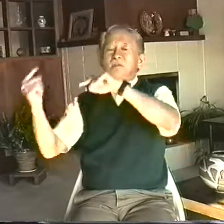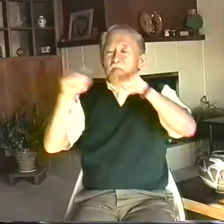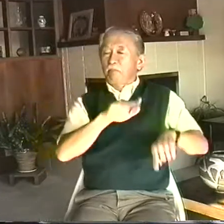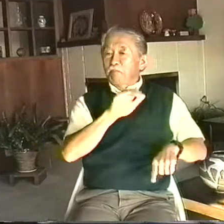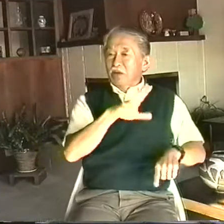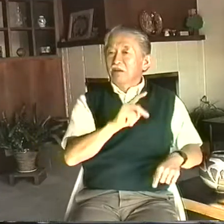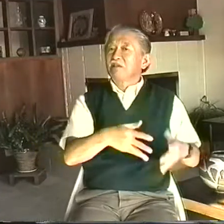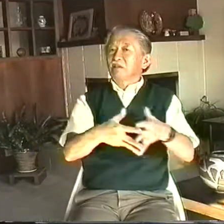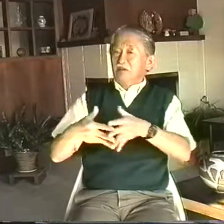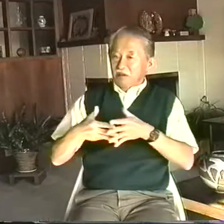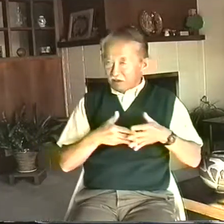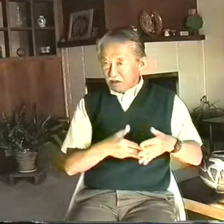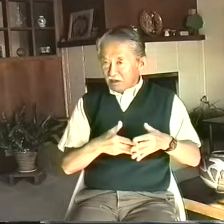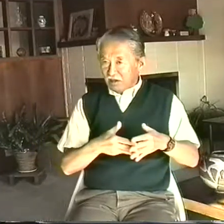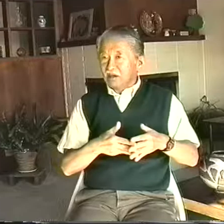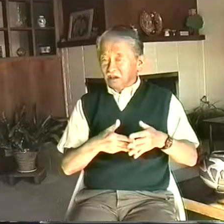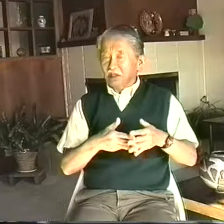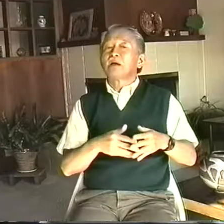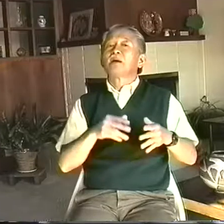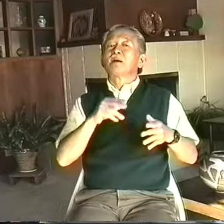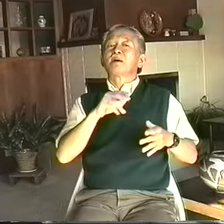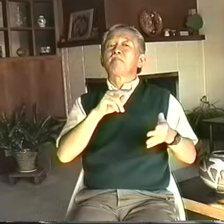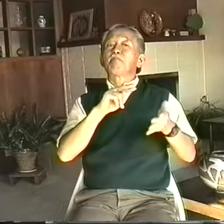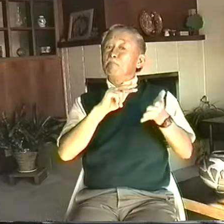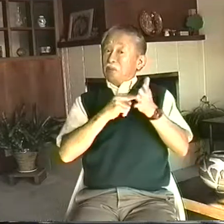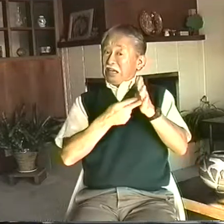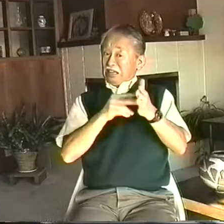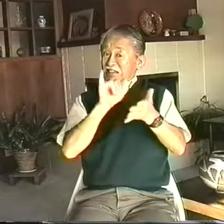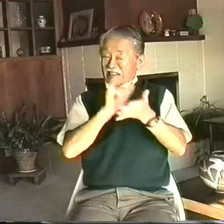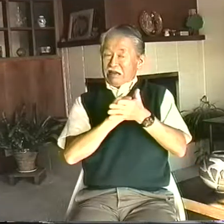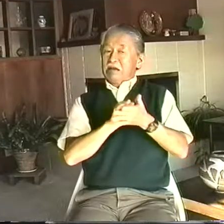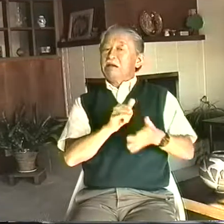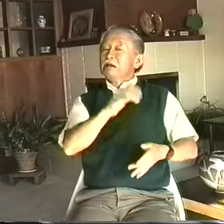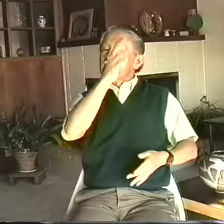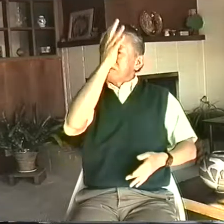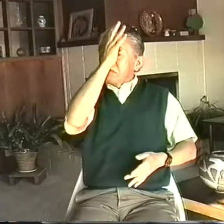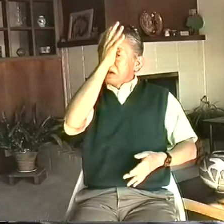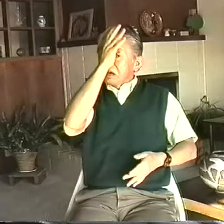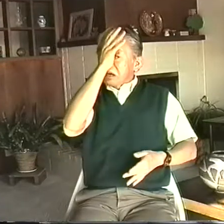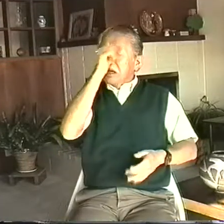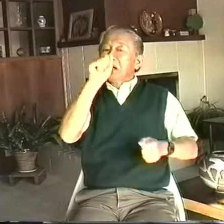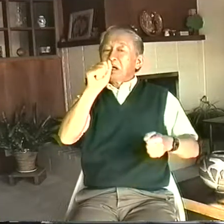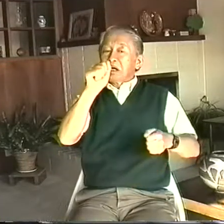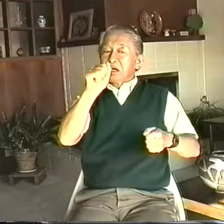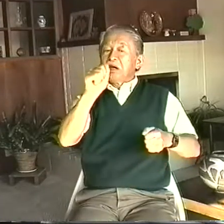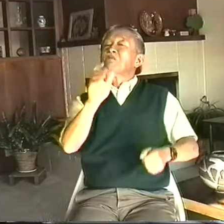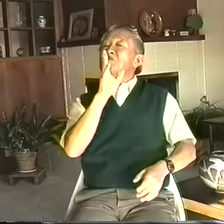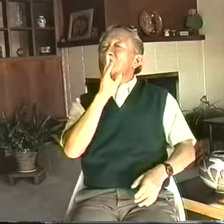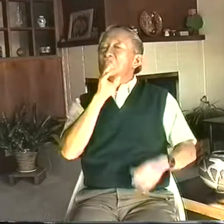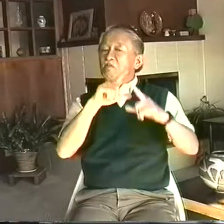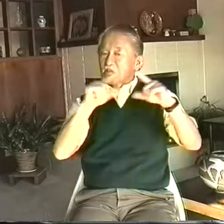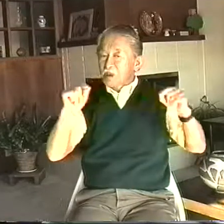so, moved to Japan for her education and then returned to the U.S.